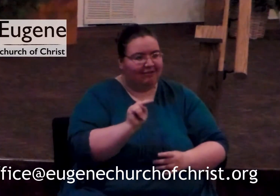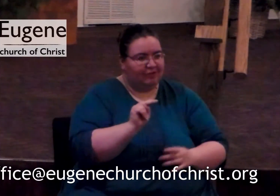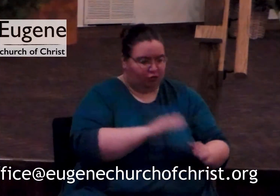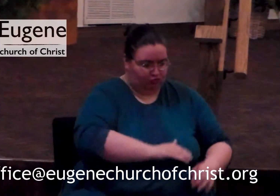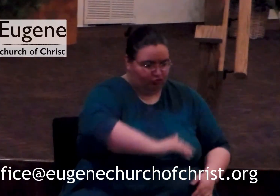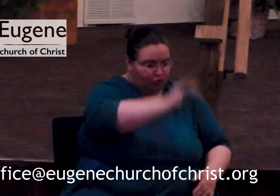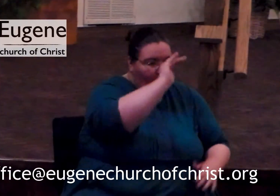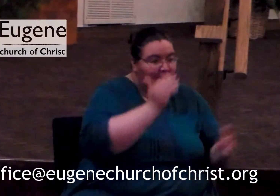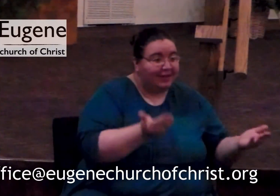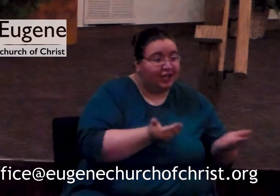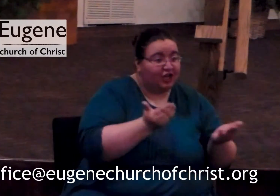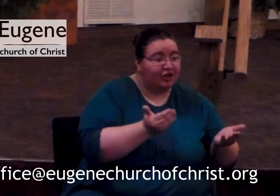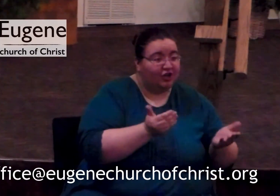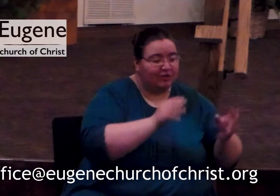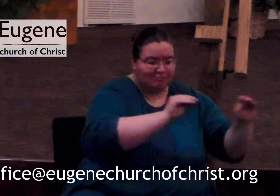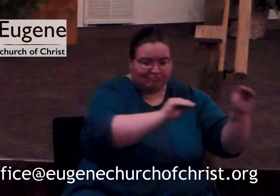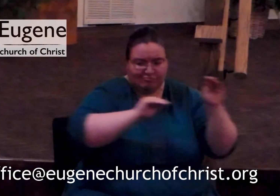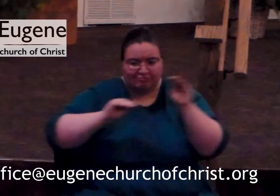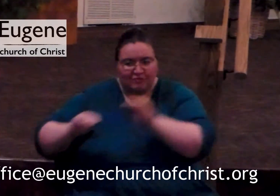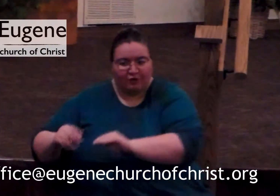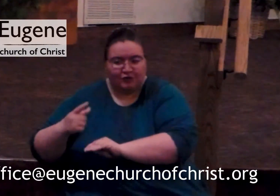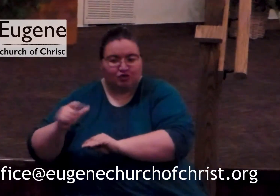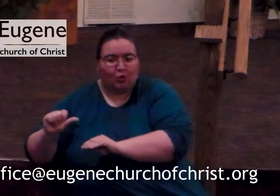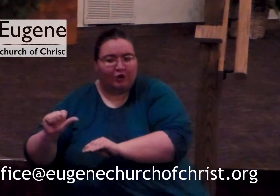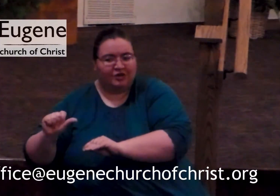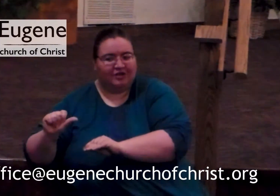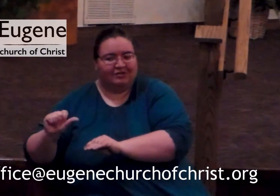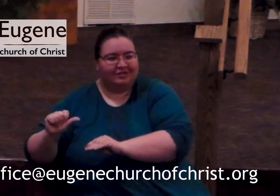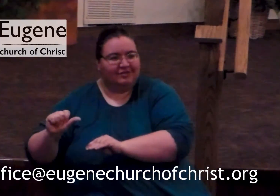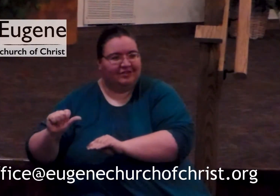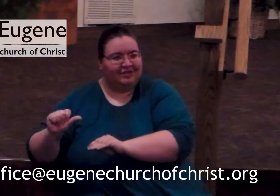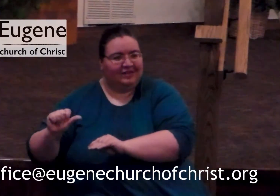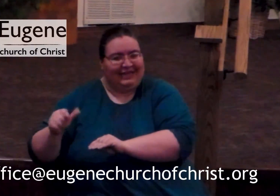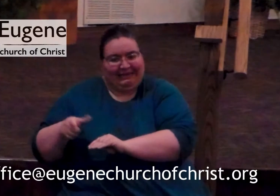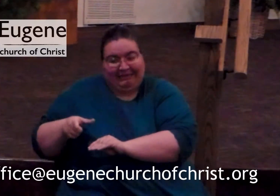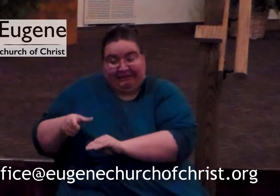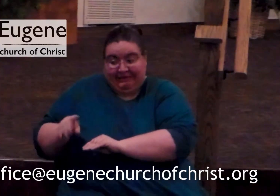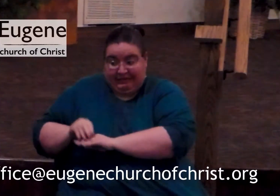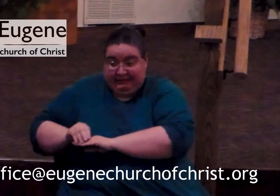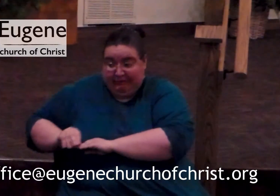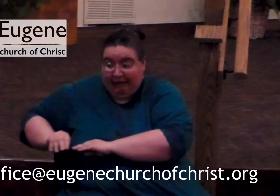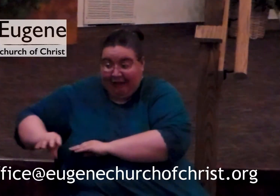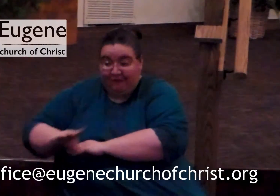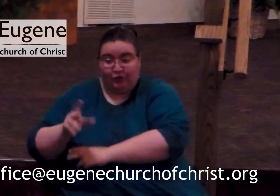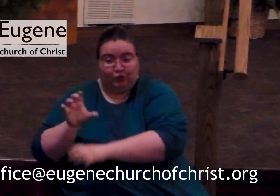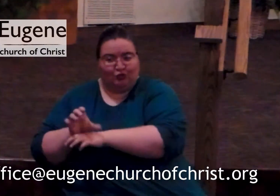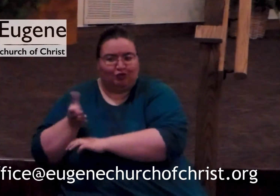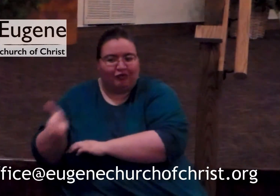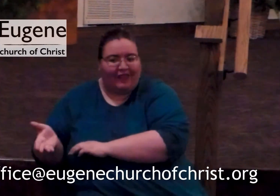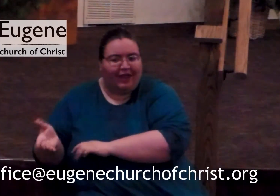Each of us has the opportunity to sow that seed, knowing that the results are going to be different and the results are going to change,